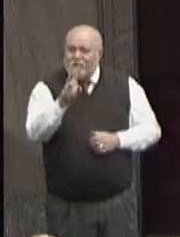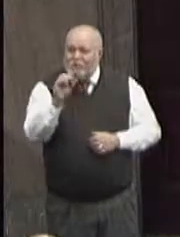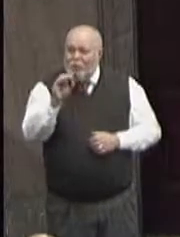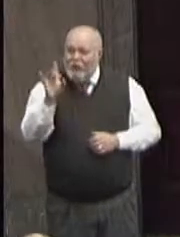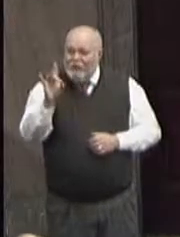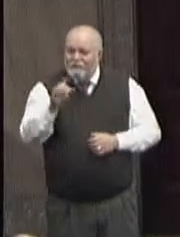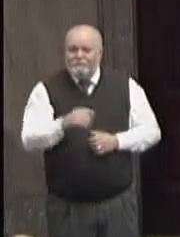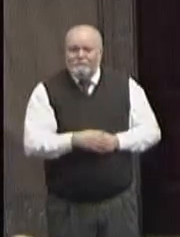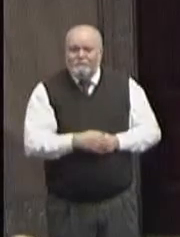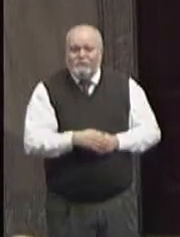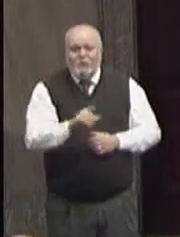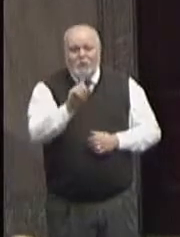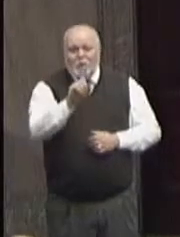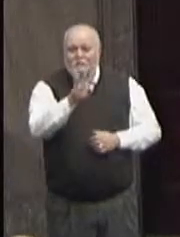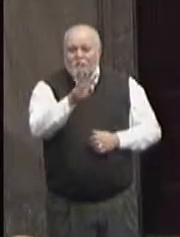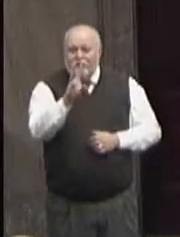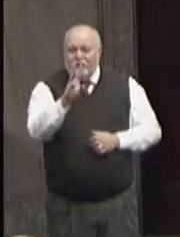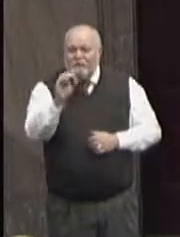14608,